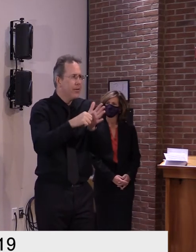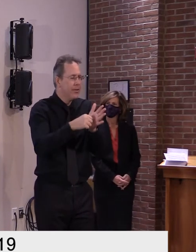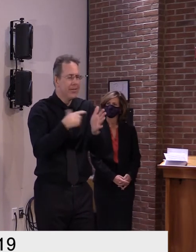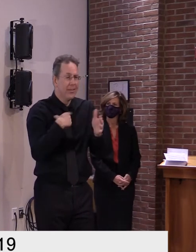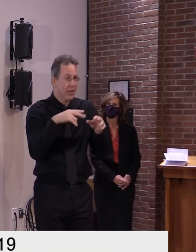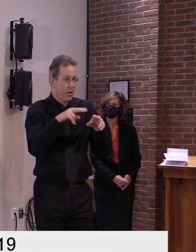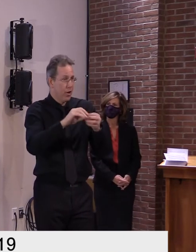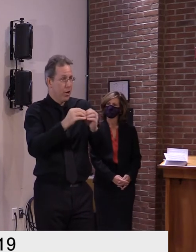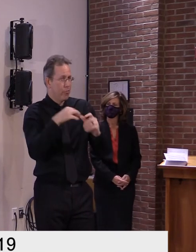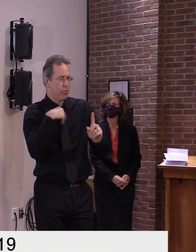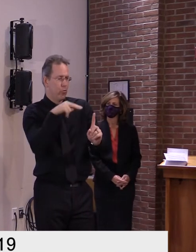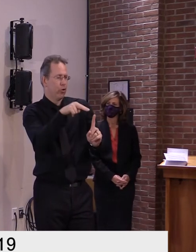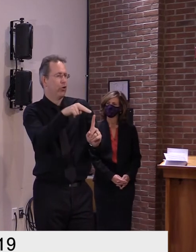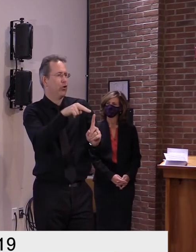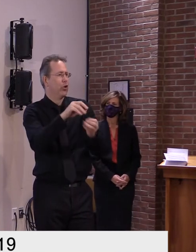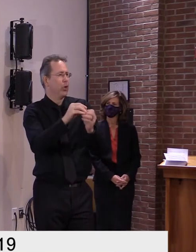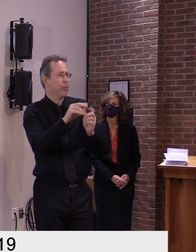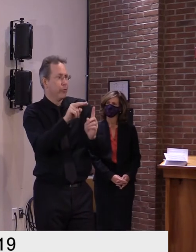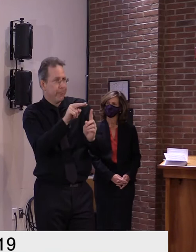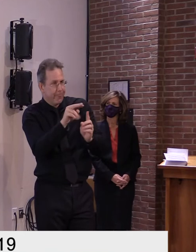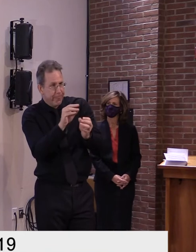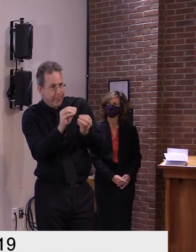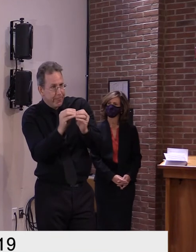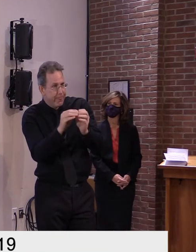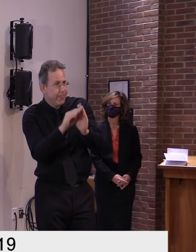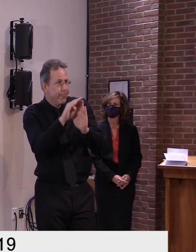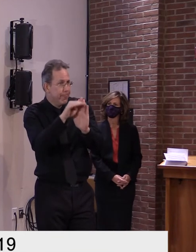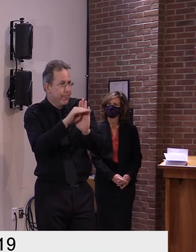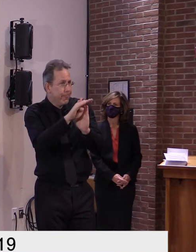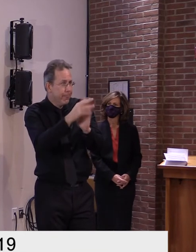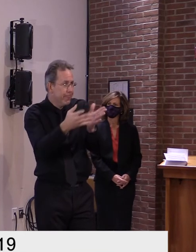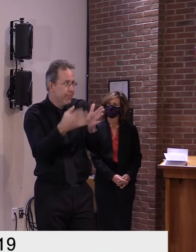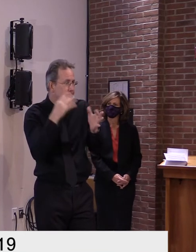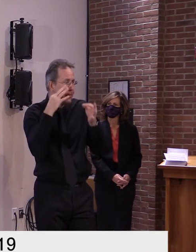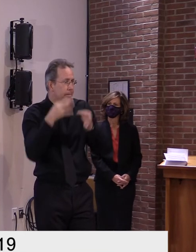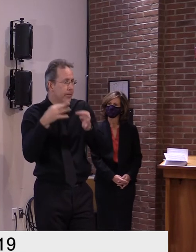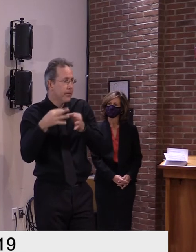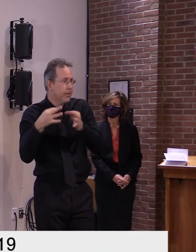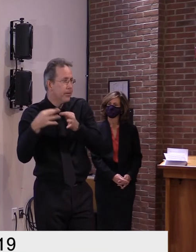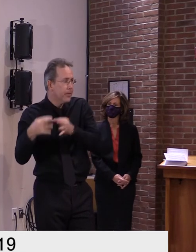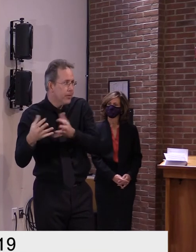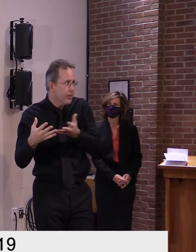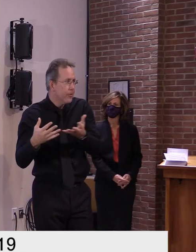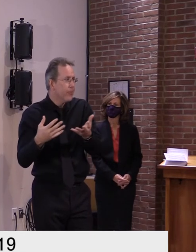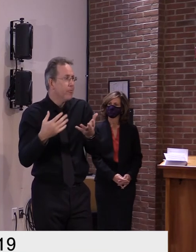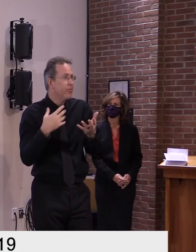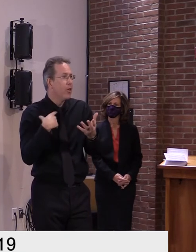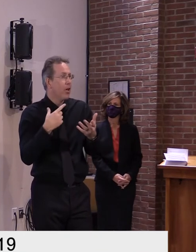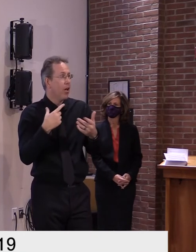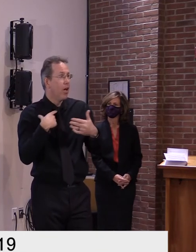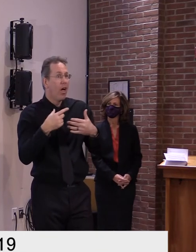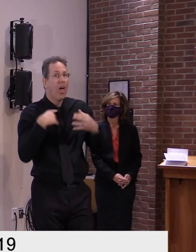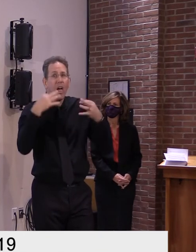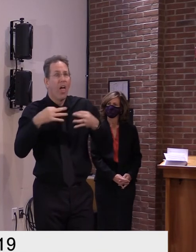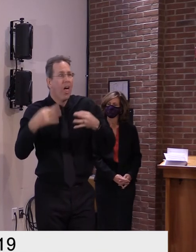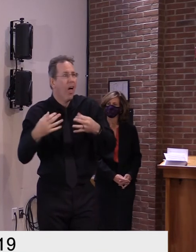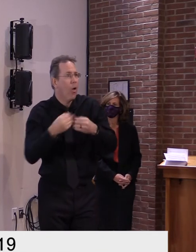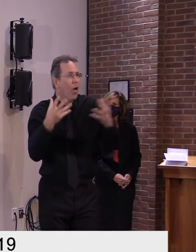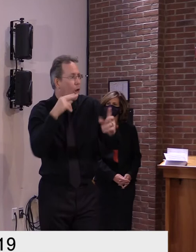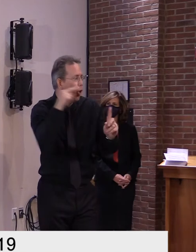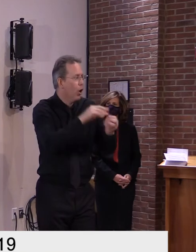138, but we want to make sure that we don't follow this up like today with 86. If tomorrow